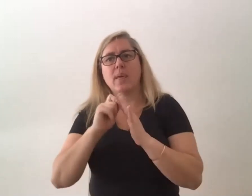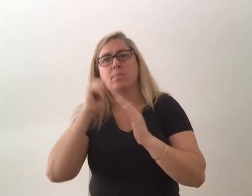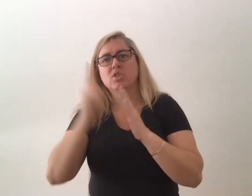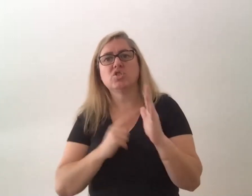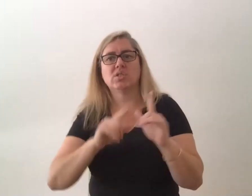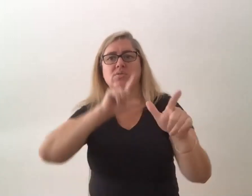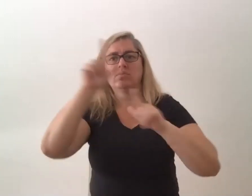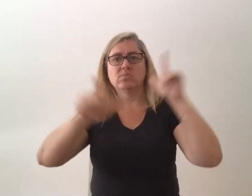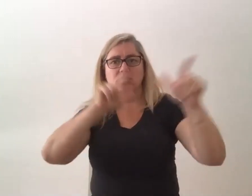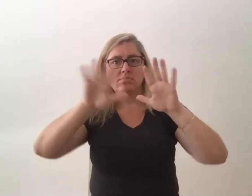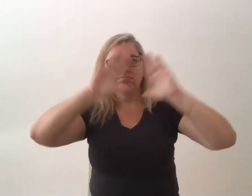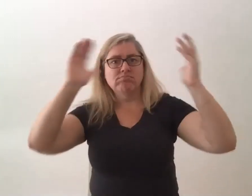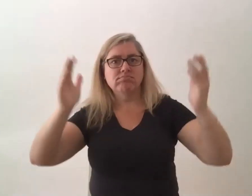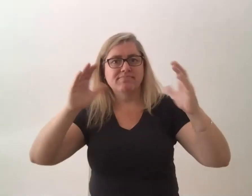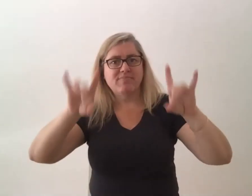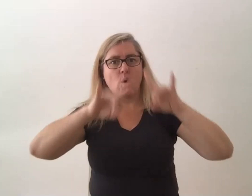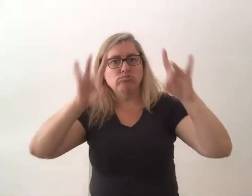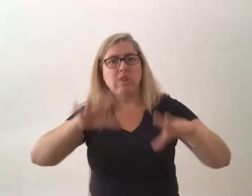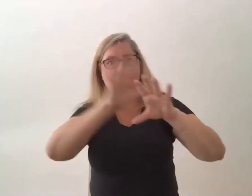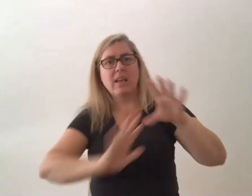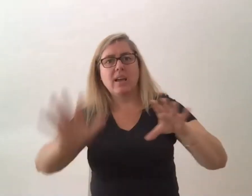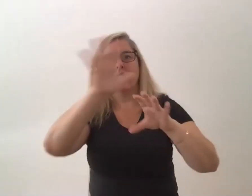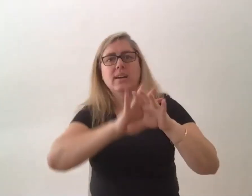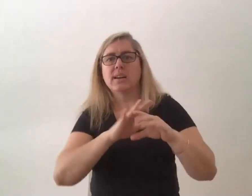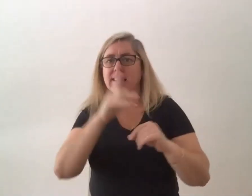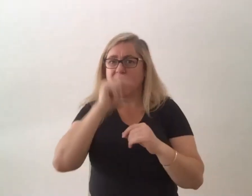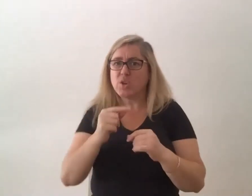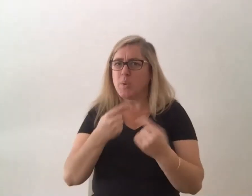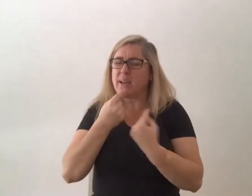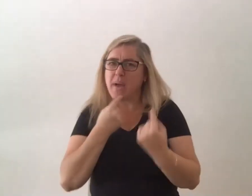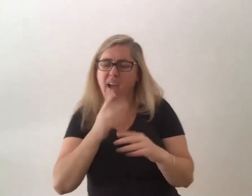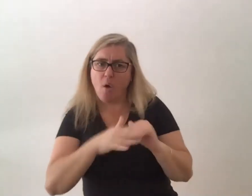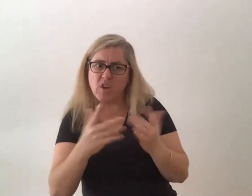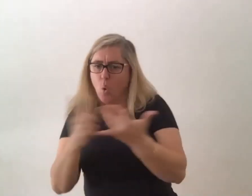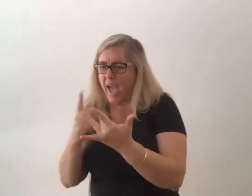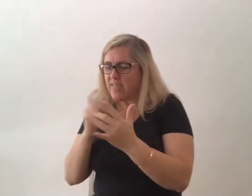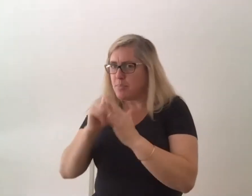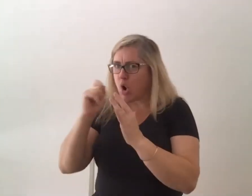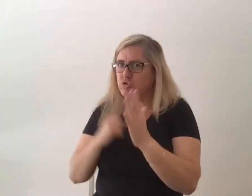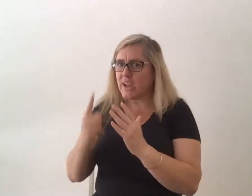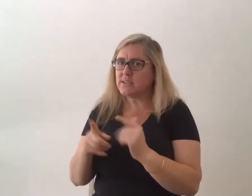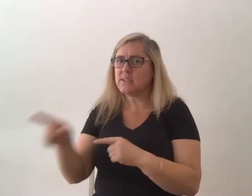about can you tell us about that side project well you know it's one of these damn grant things